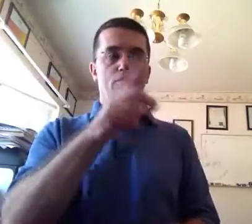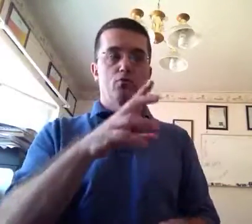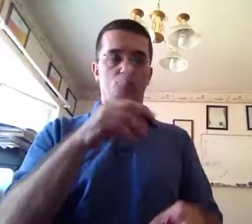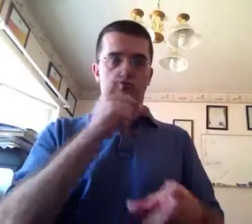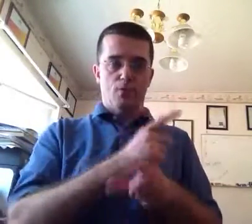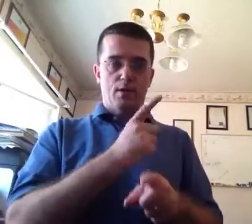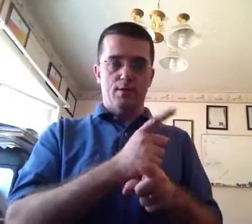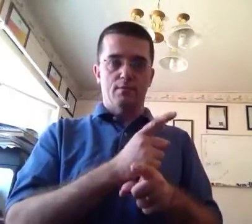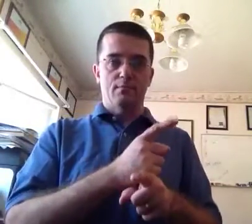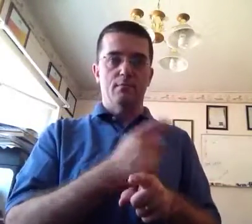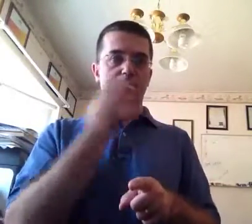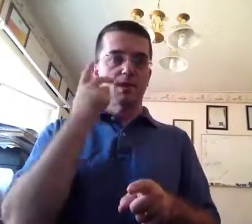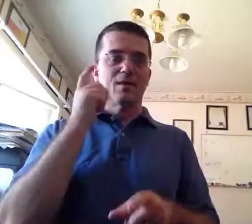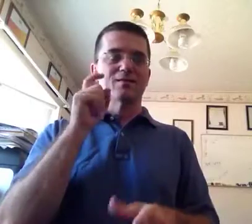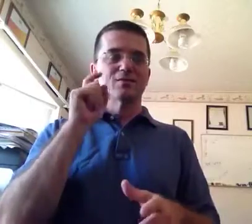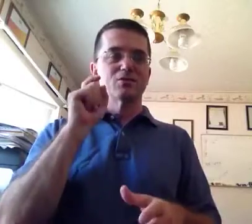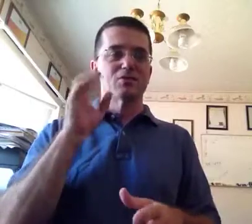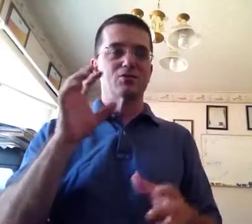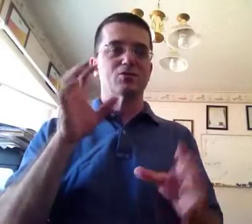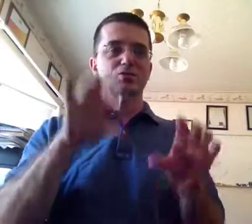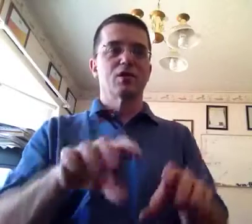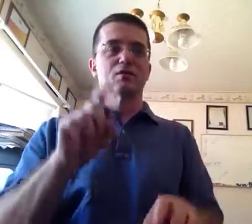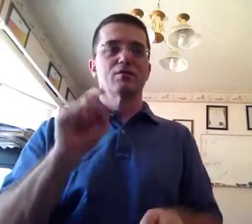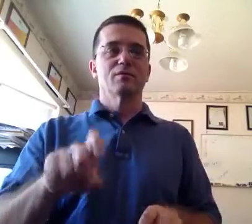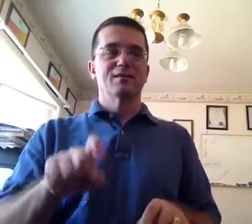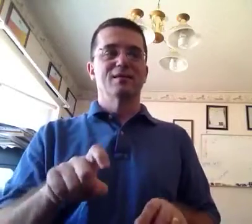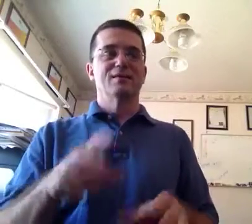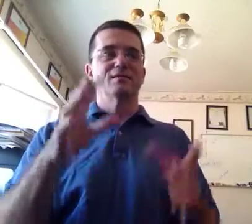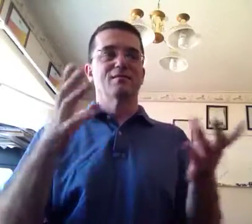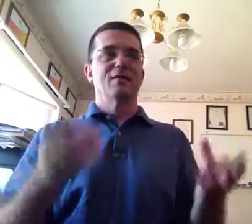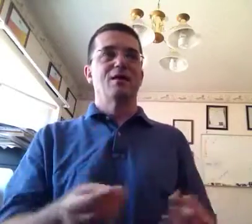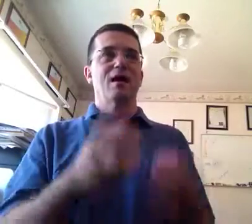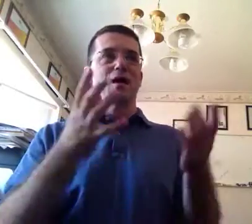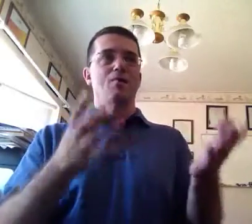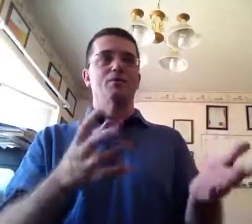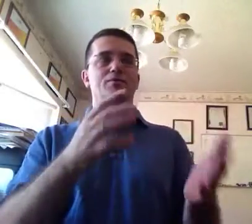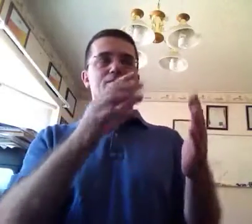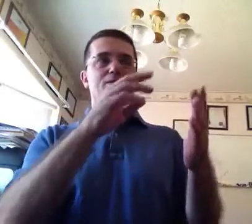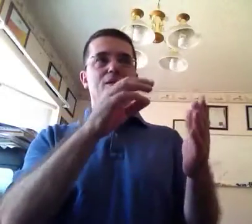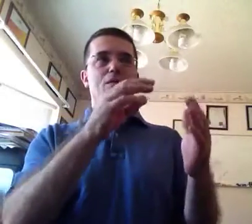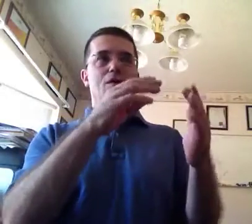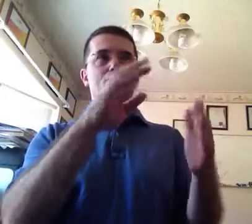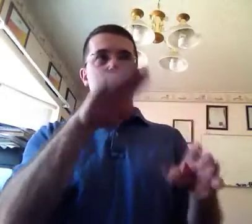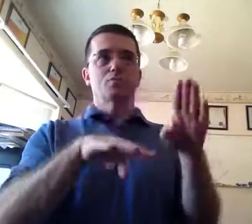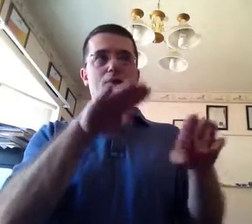him needing the money are very, very, very low. How much is the balance on your mortgage? About